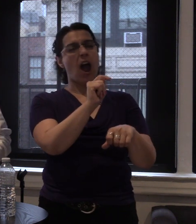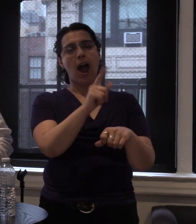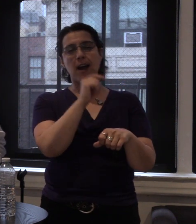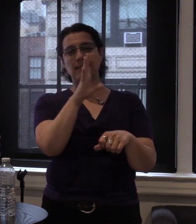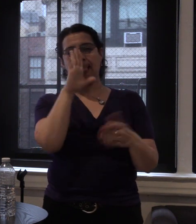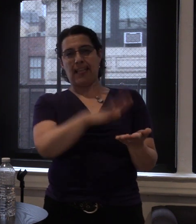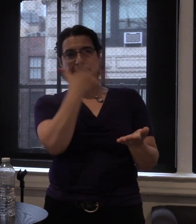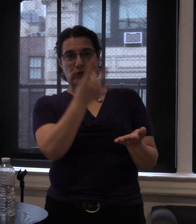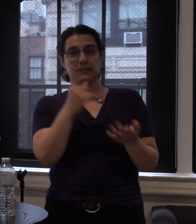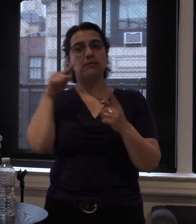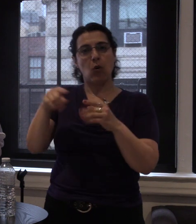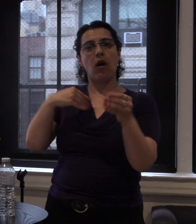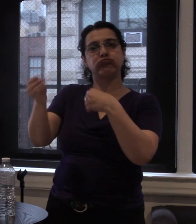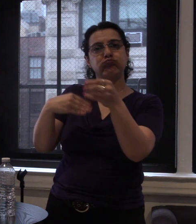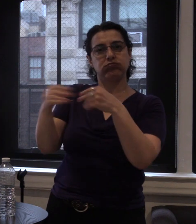art.